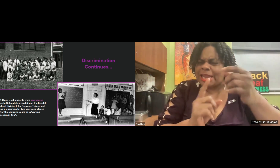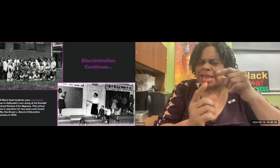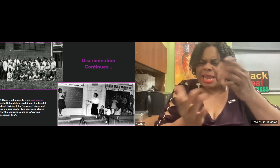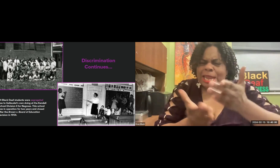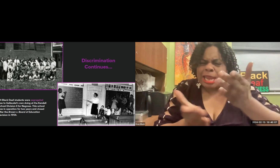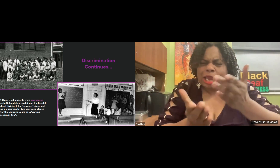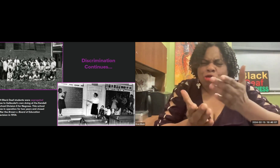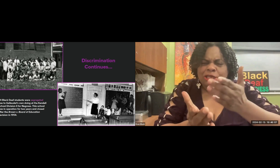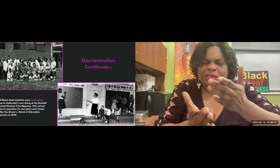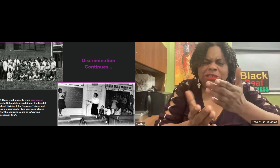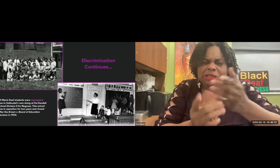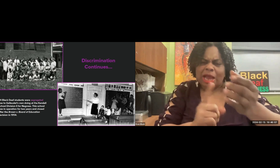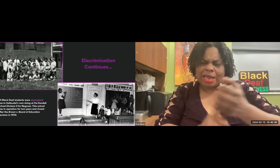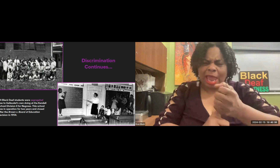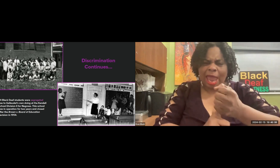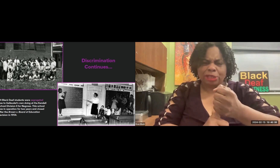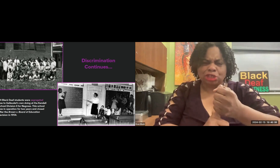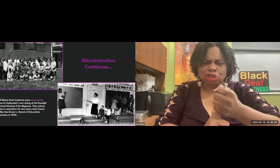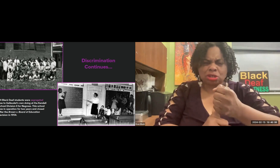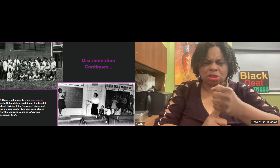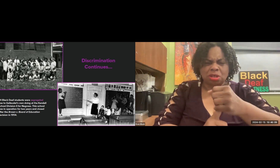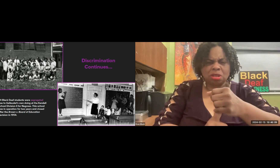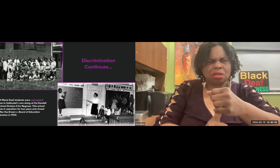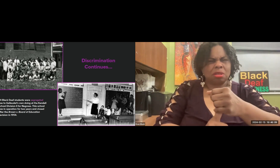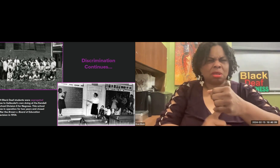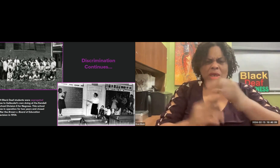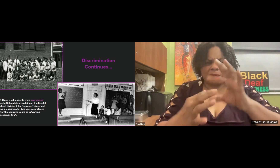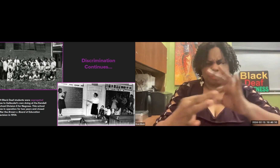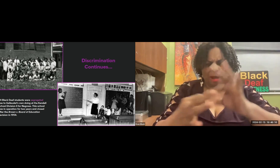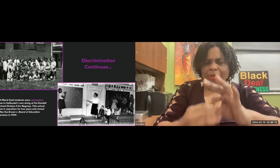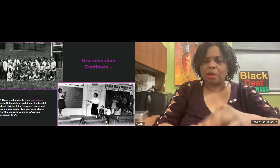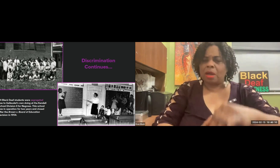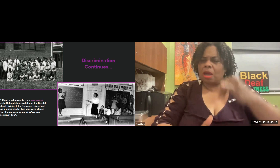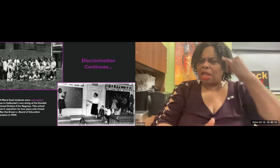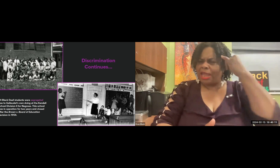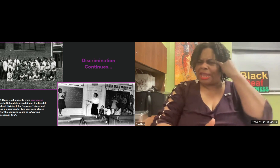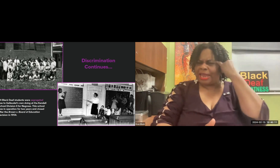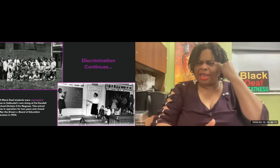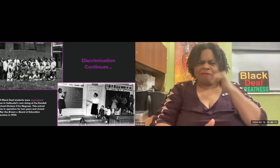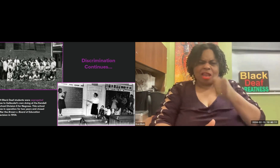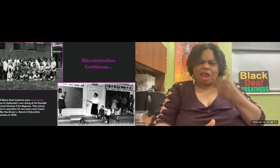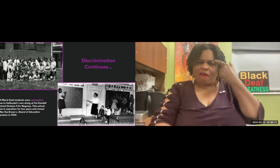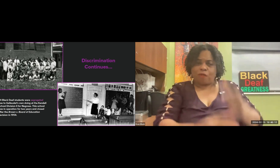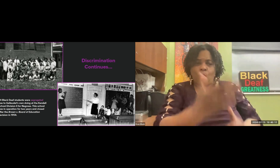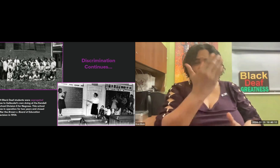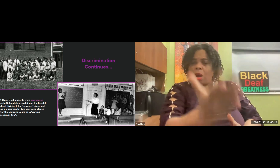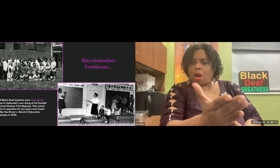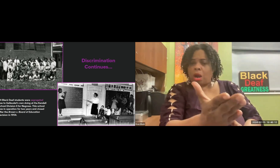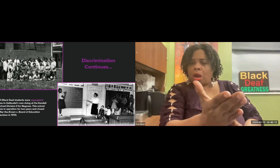So what do you think was happening here in Washington, D.C.? Did it catch on?